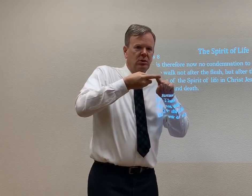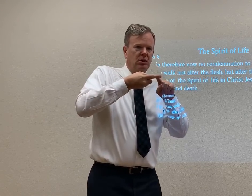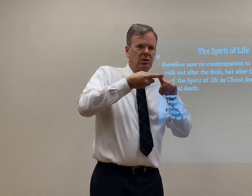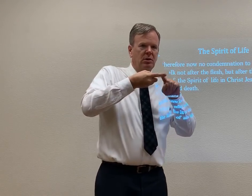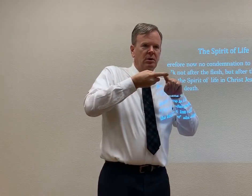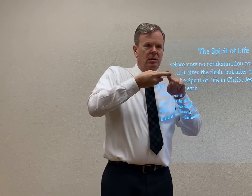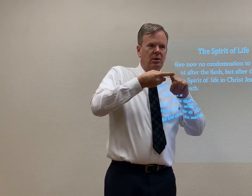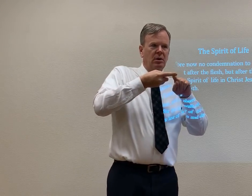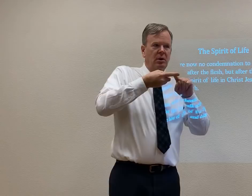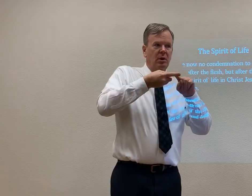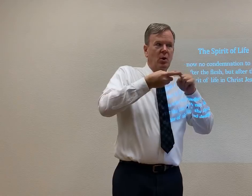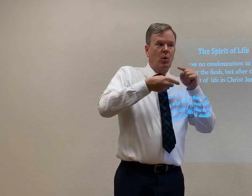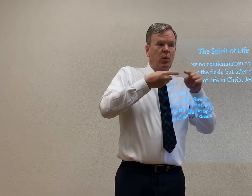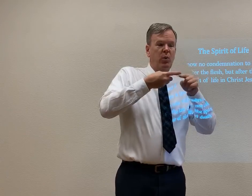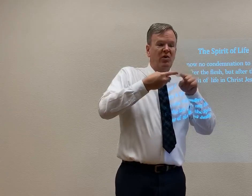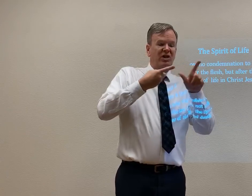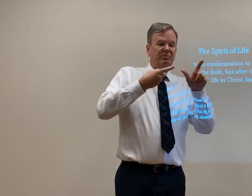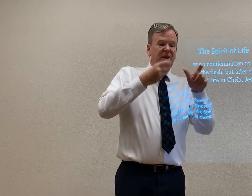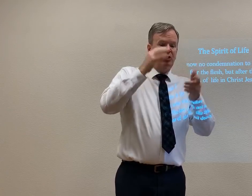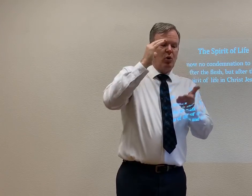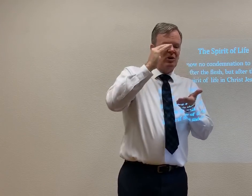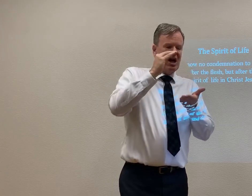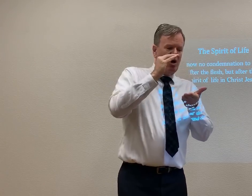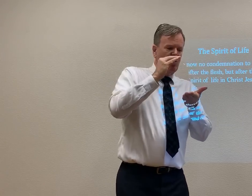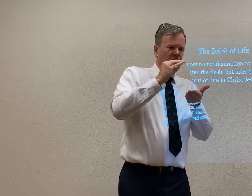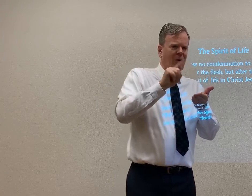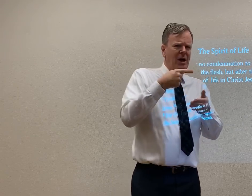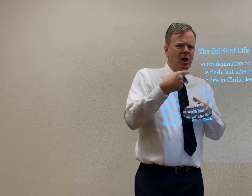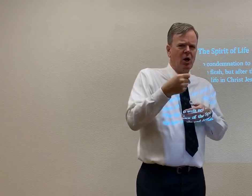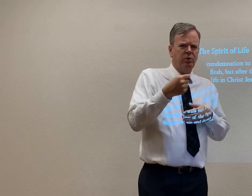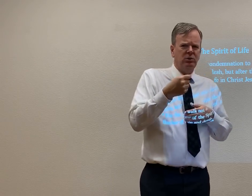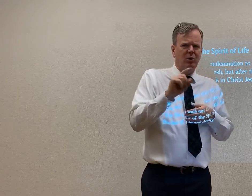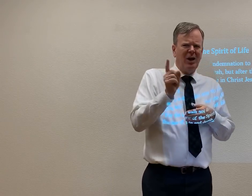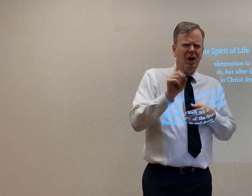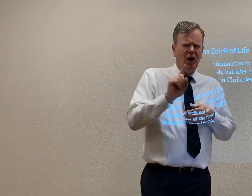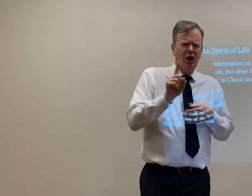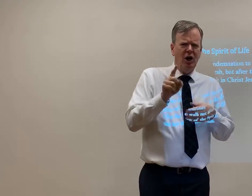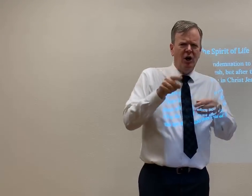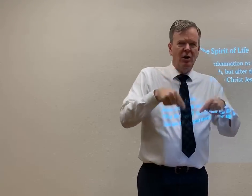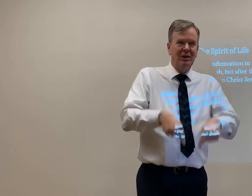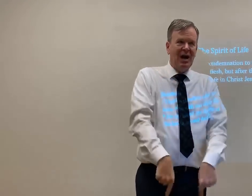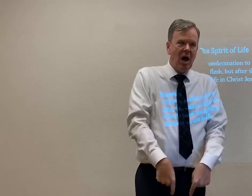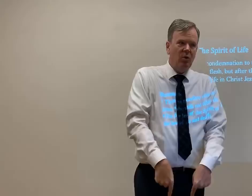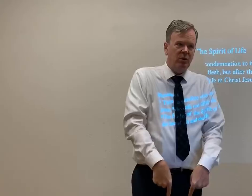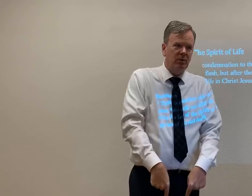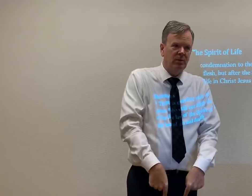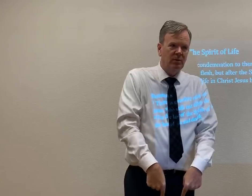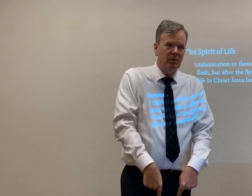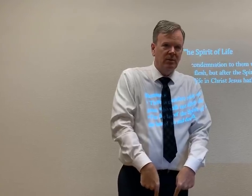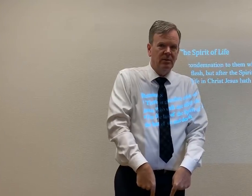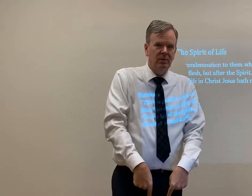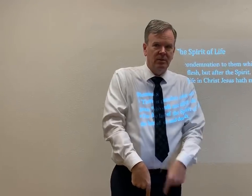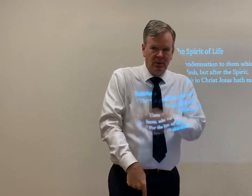time, where is that ball going to go? When the speed reduces, where does it go? It goes down.